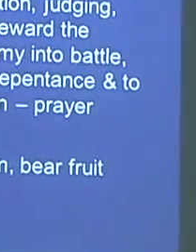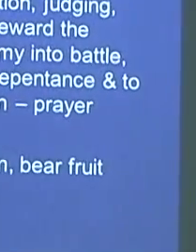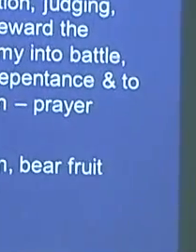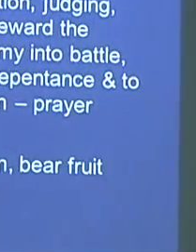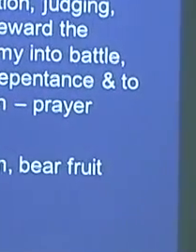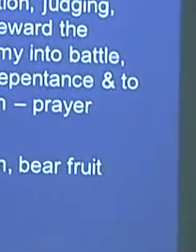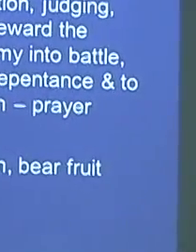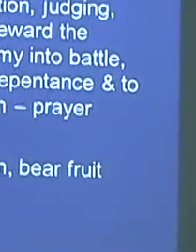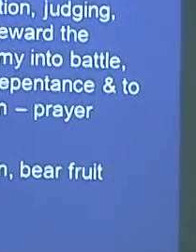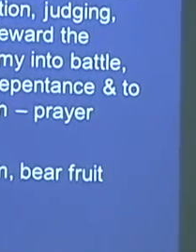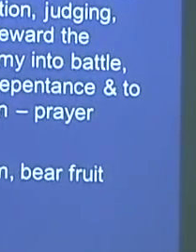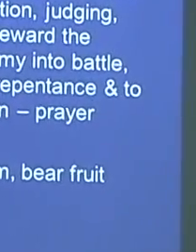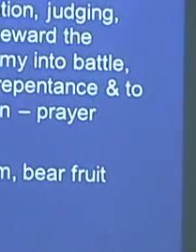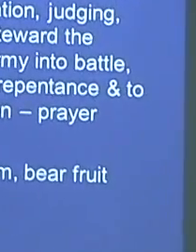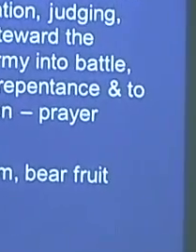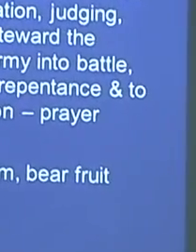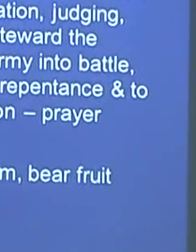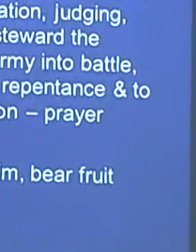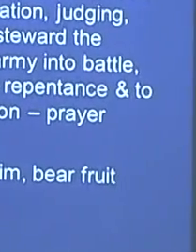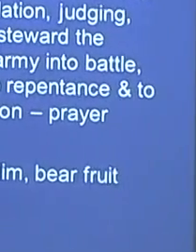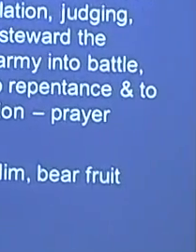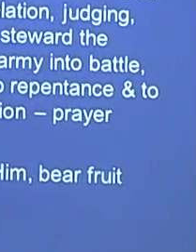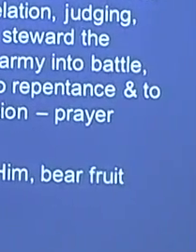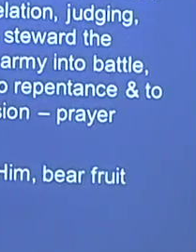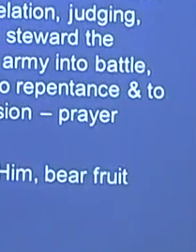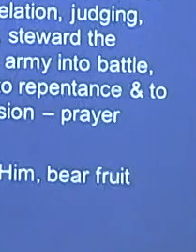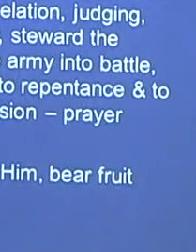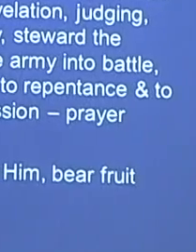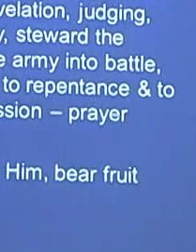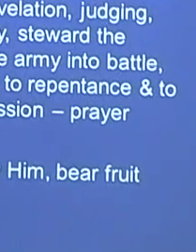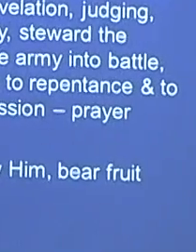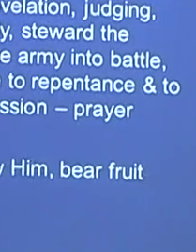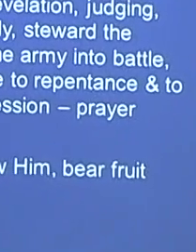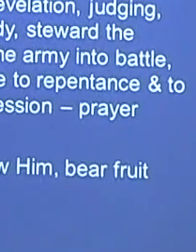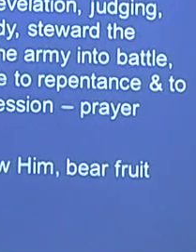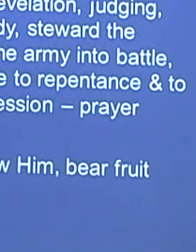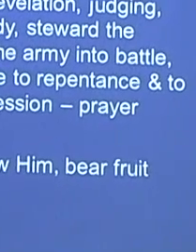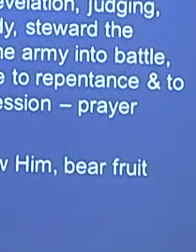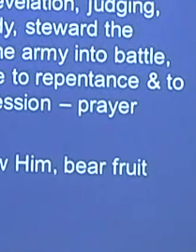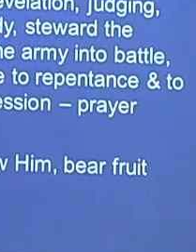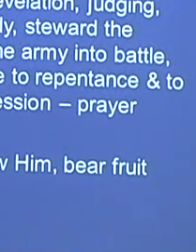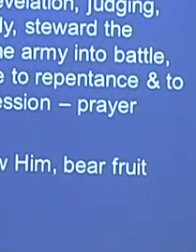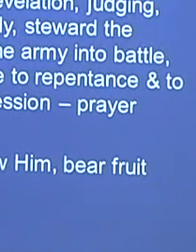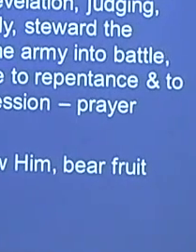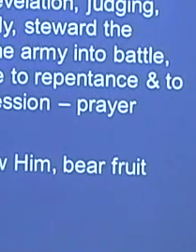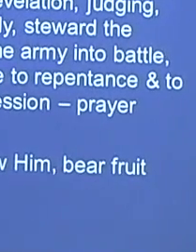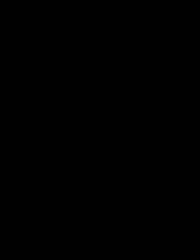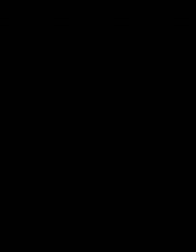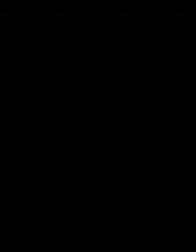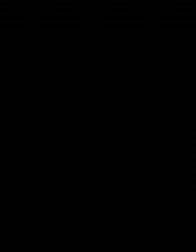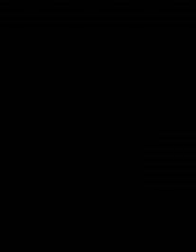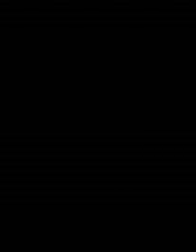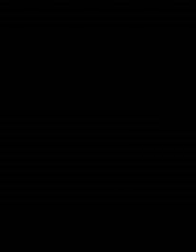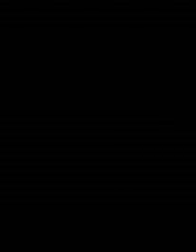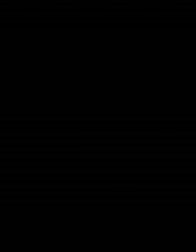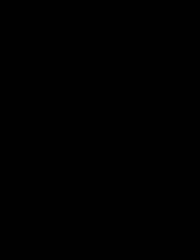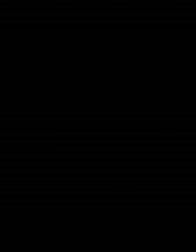I believe. The roles, a long list of roles, and of course, the privileges.